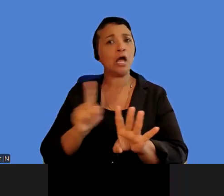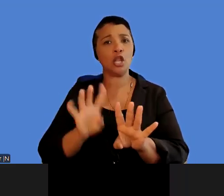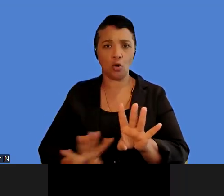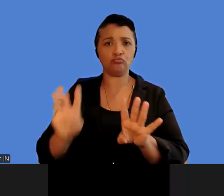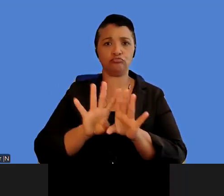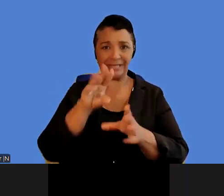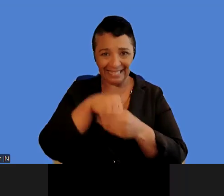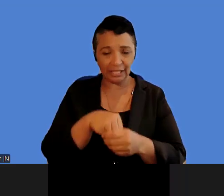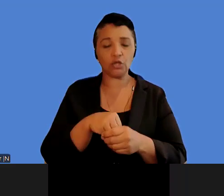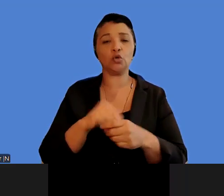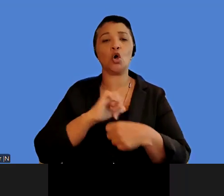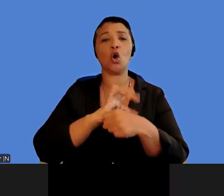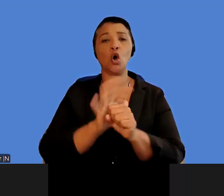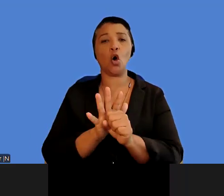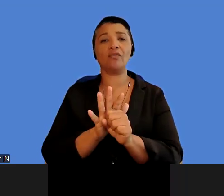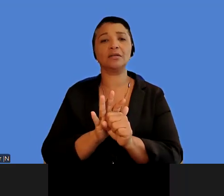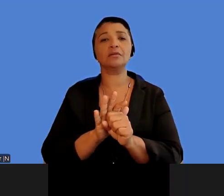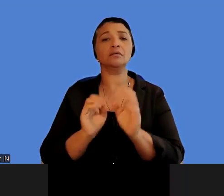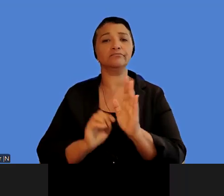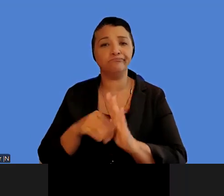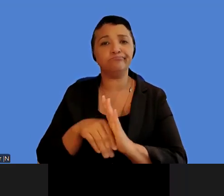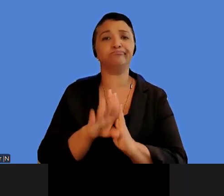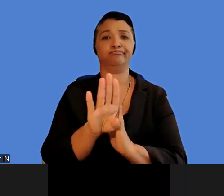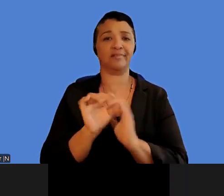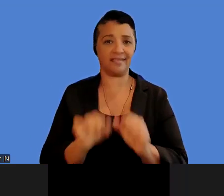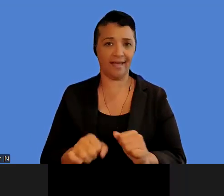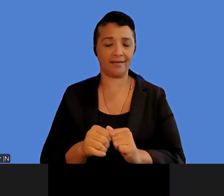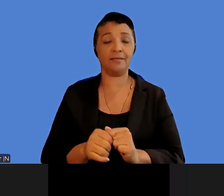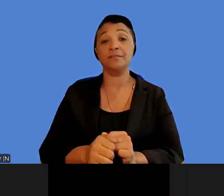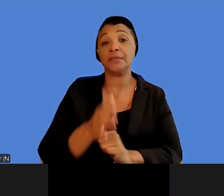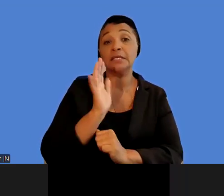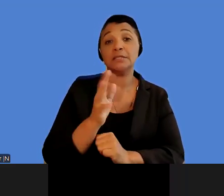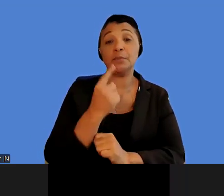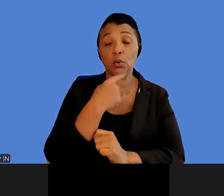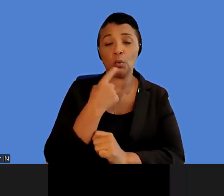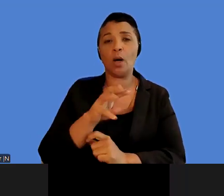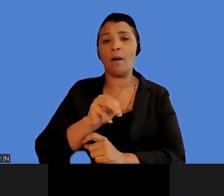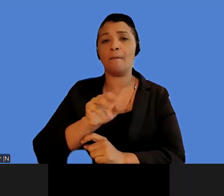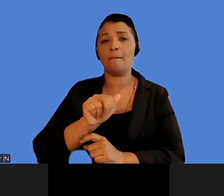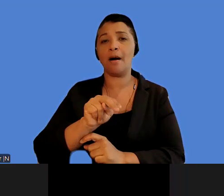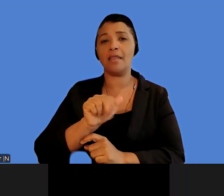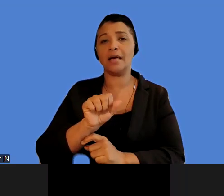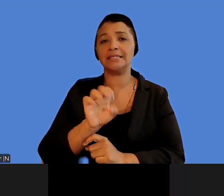COVID-19 recovery efforts. And speaking at that event was Manasino Tutu, Pratima